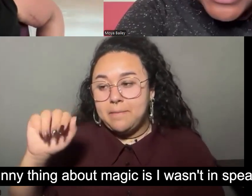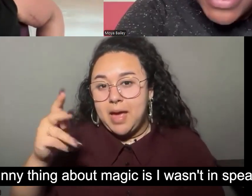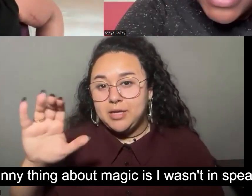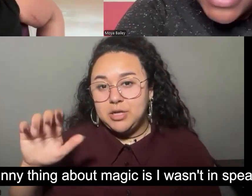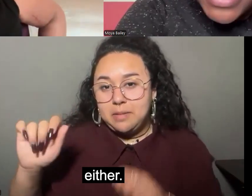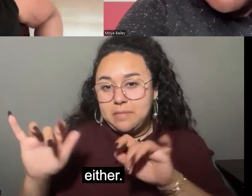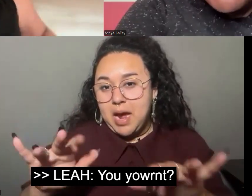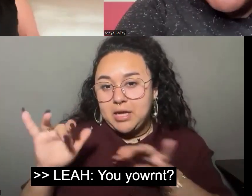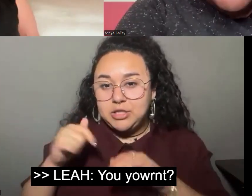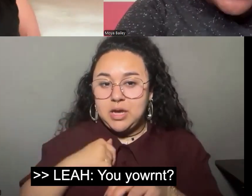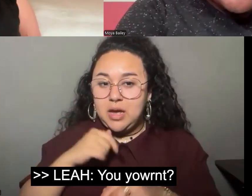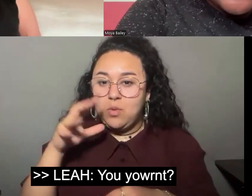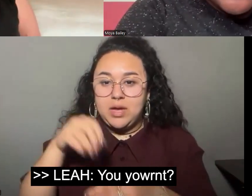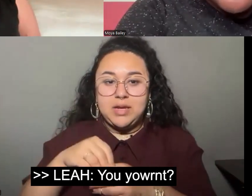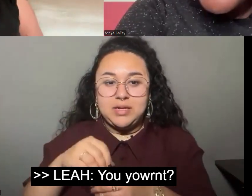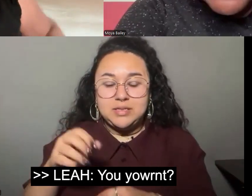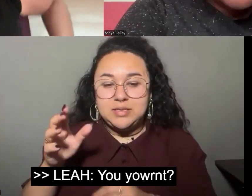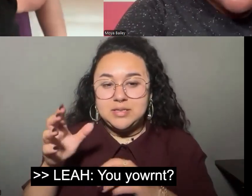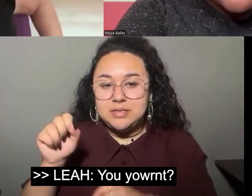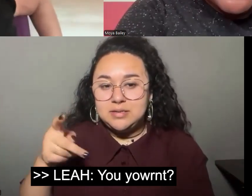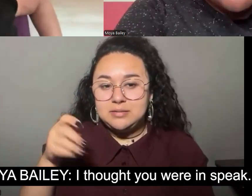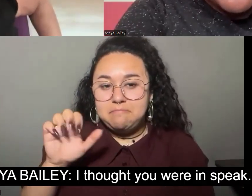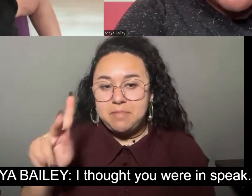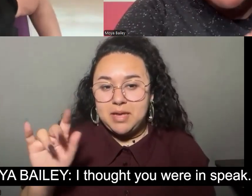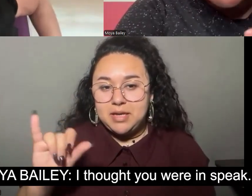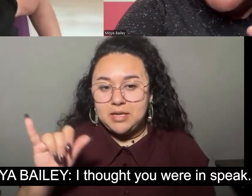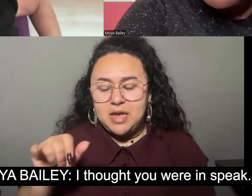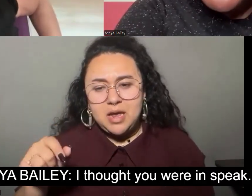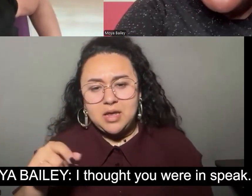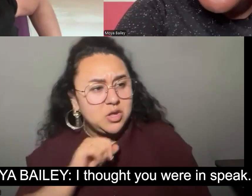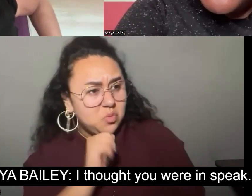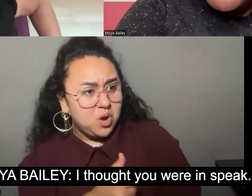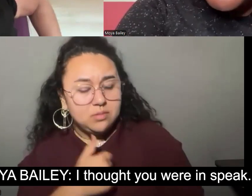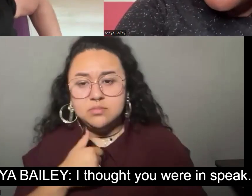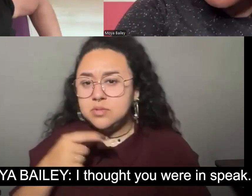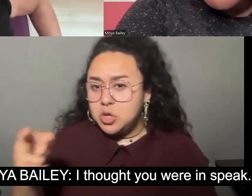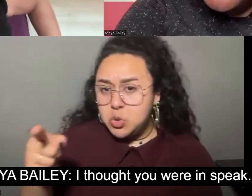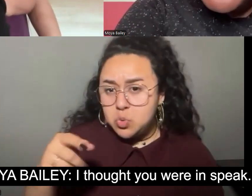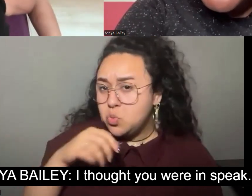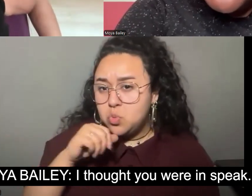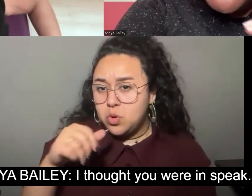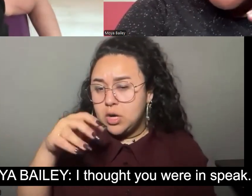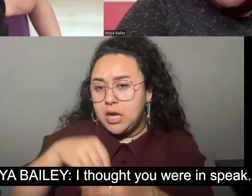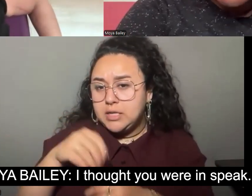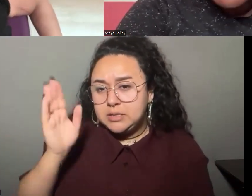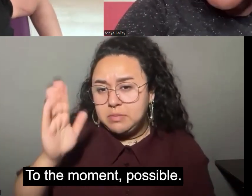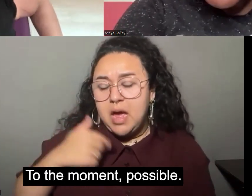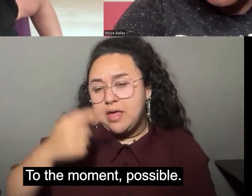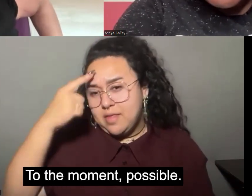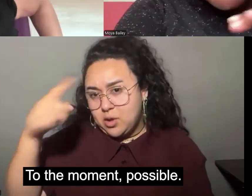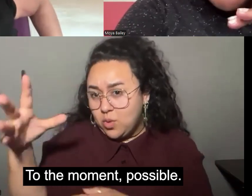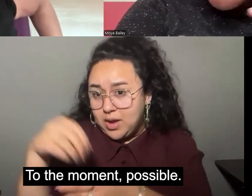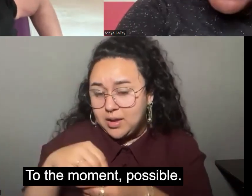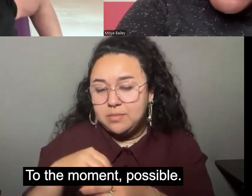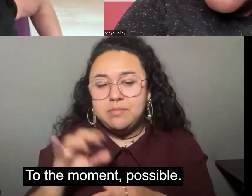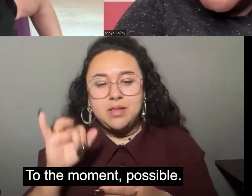Speak either, You but weren't? I thought you were in Speak. So I Uh-uh. mean No. that also speaks Oh, God. to